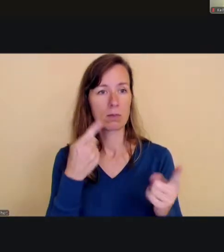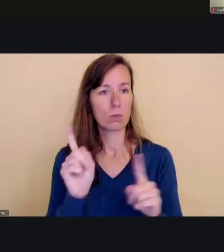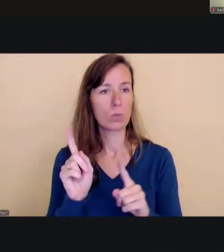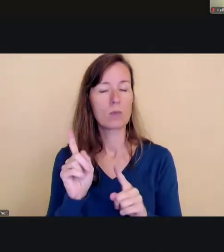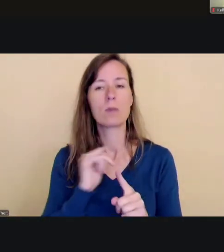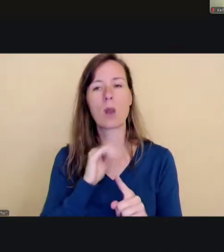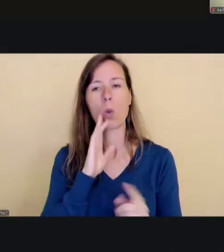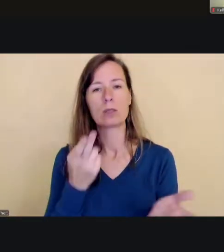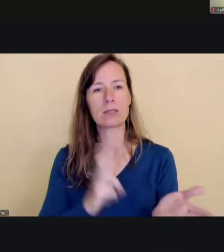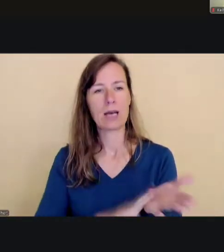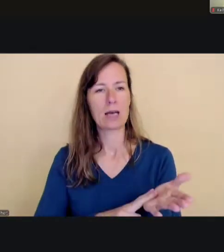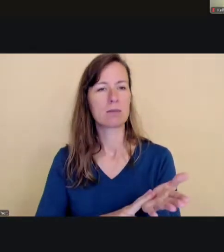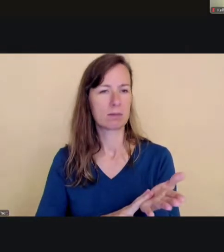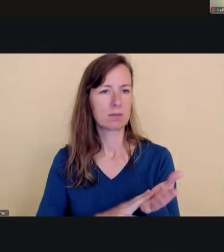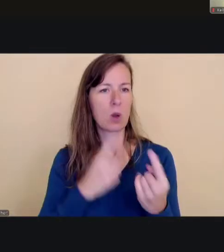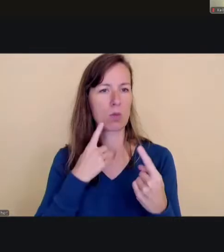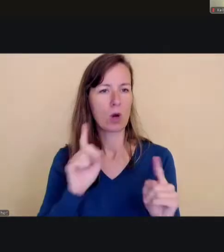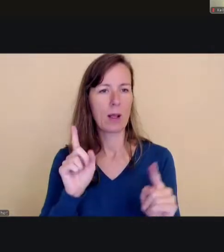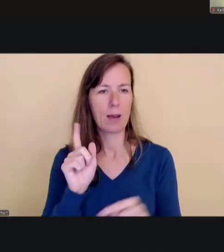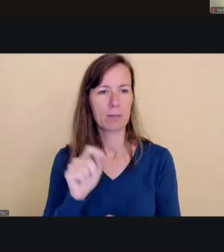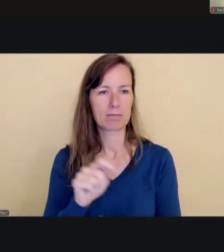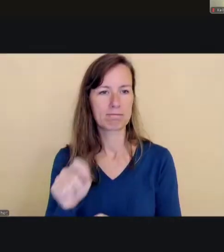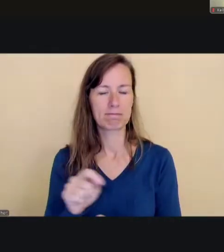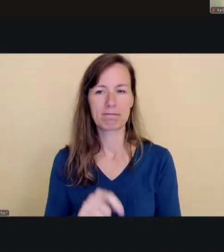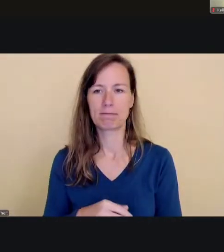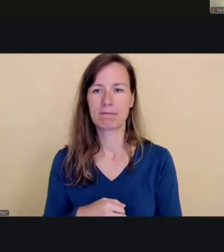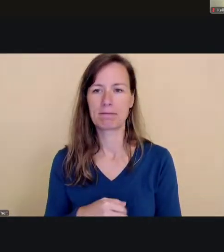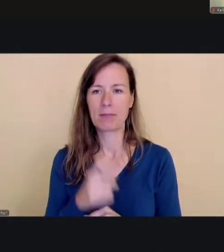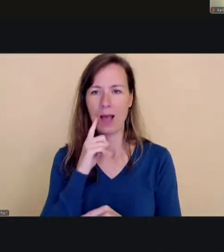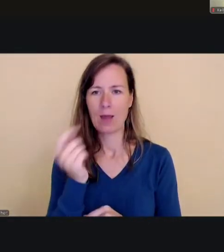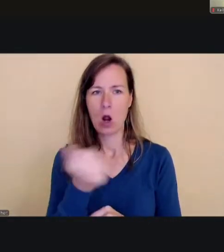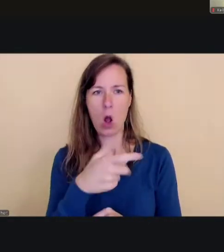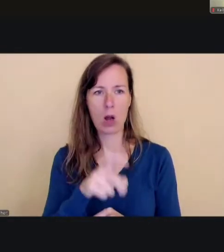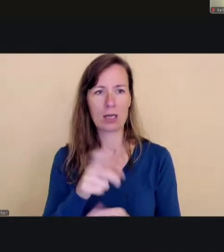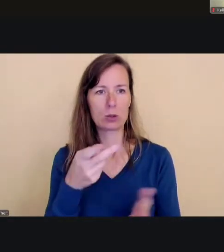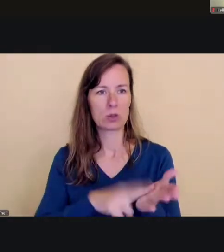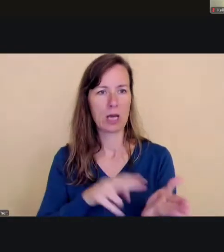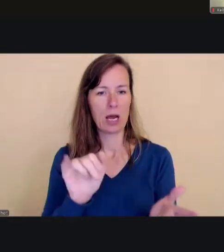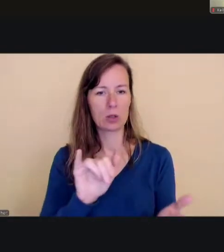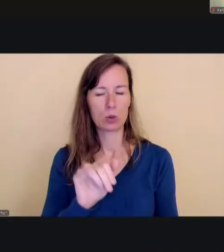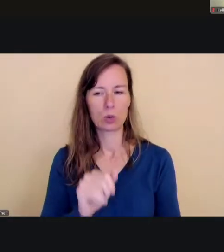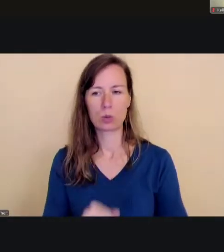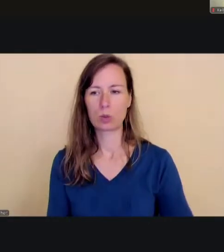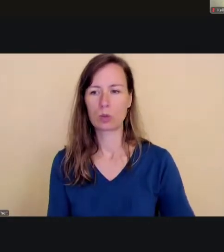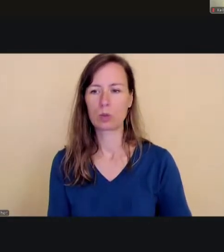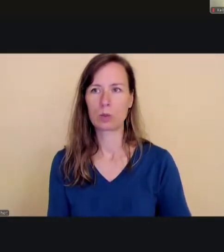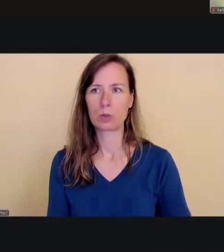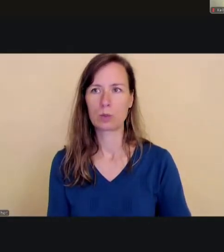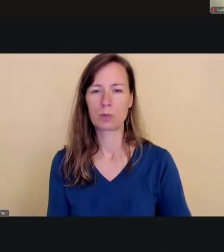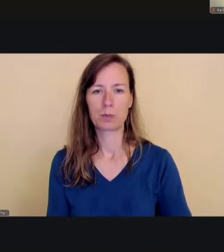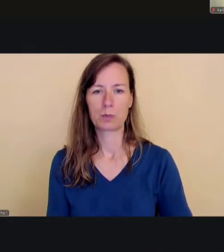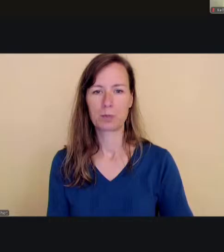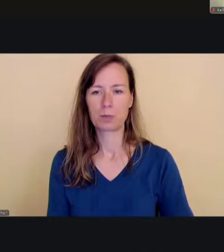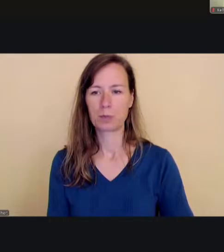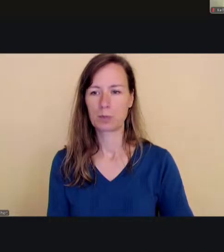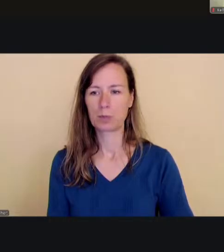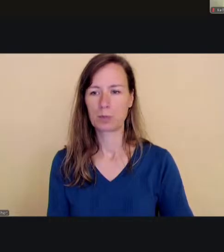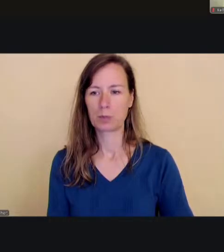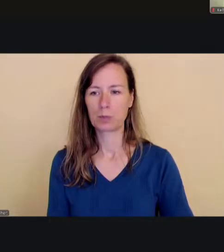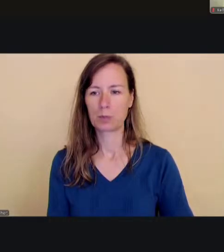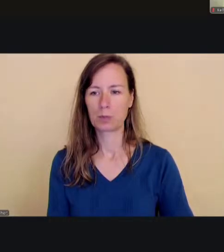thusly. I think all of you need to sign it as well. Okay. Moving on to